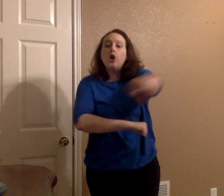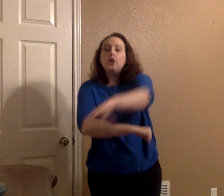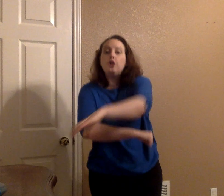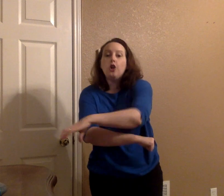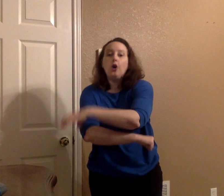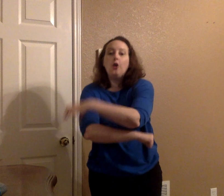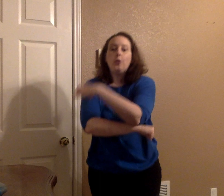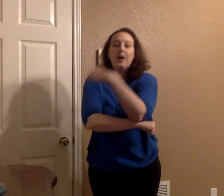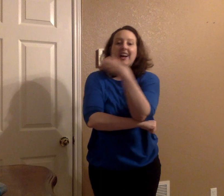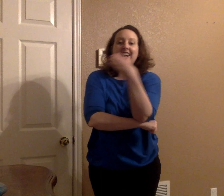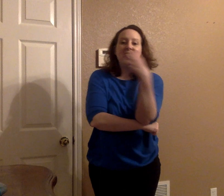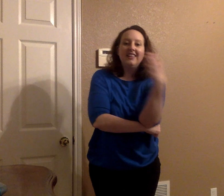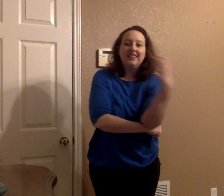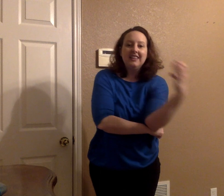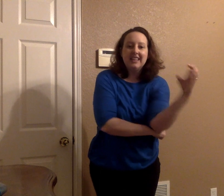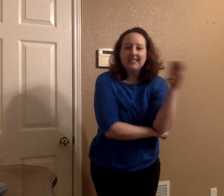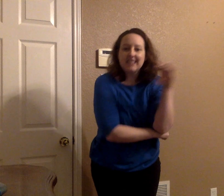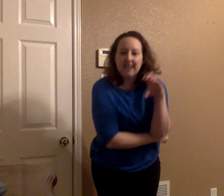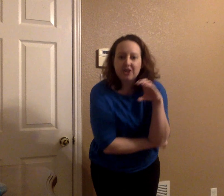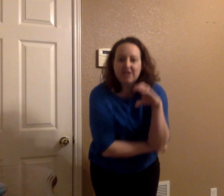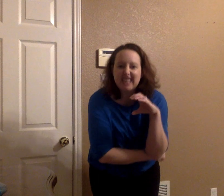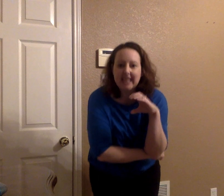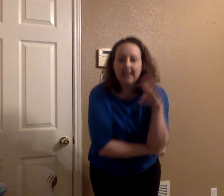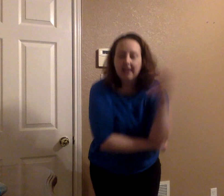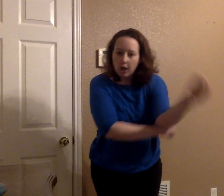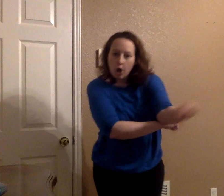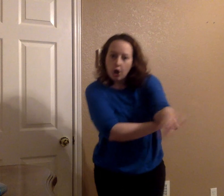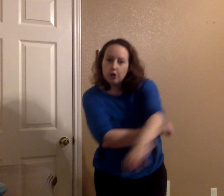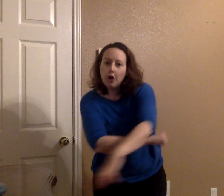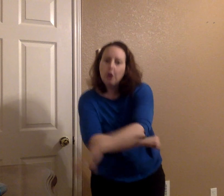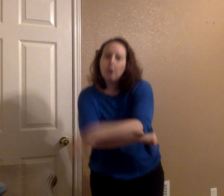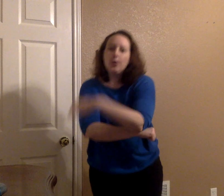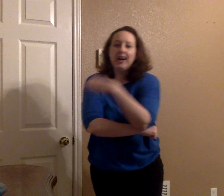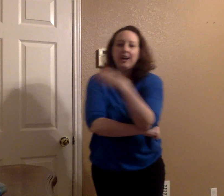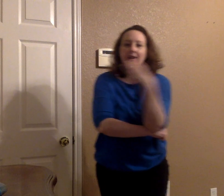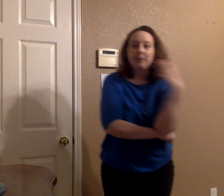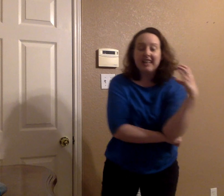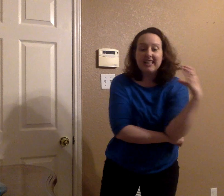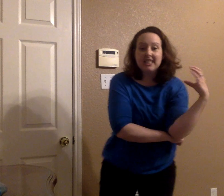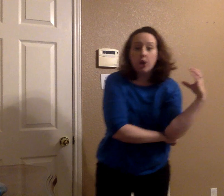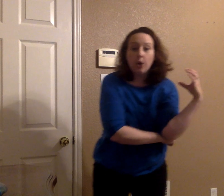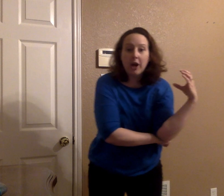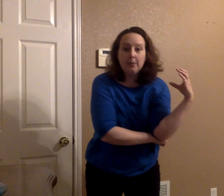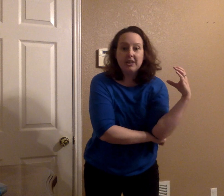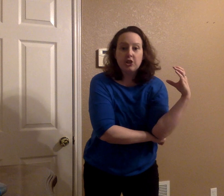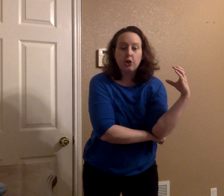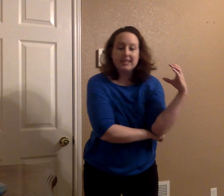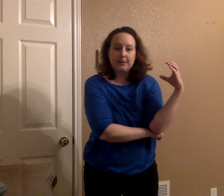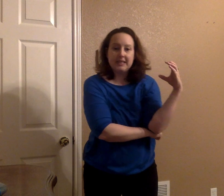Noel, it's the letter C, Noel, because Noel means Christmas.